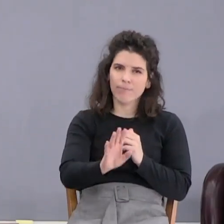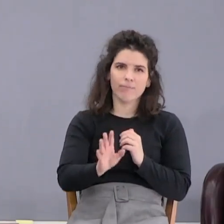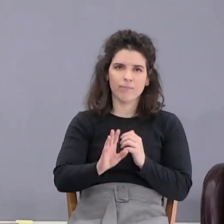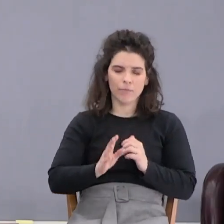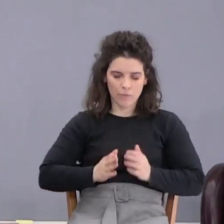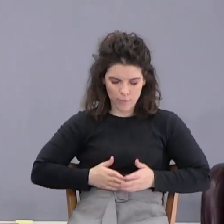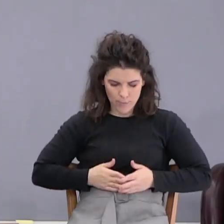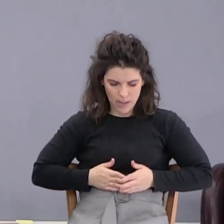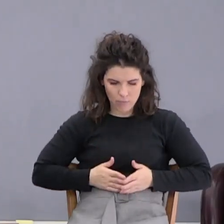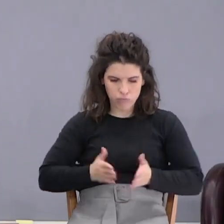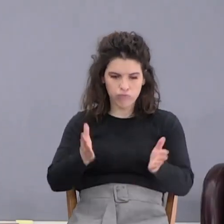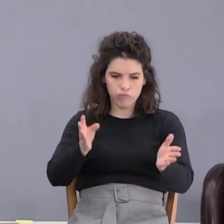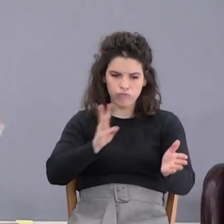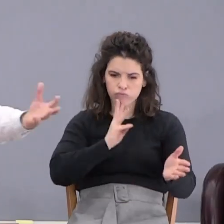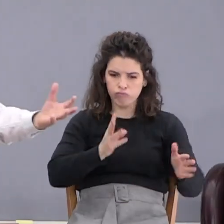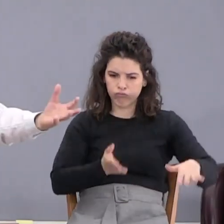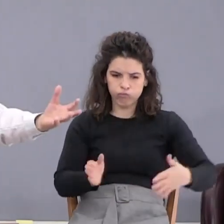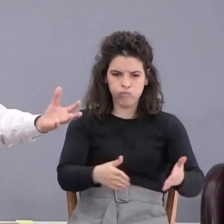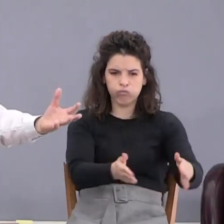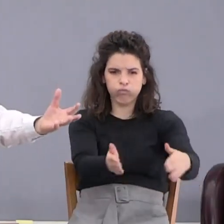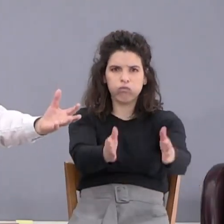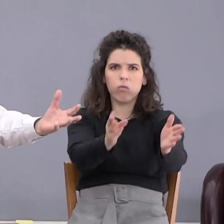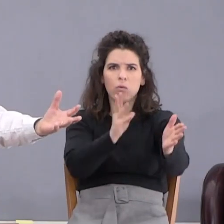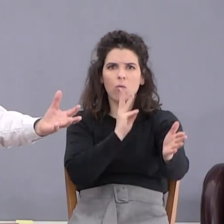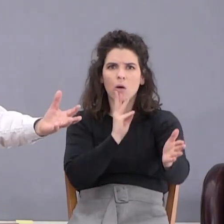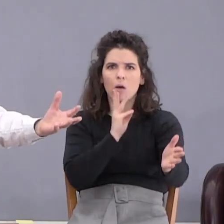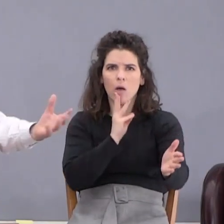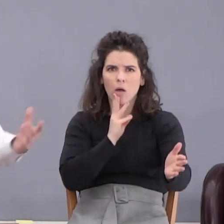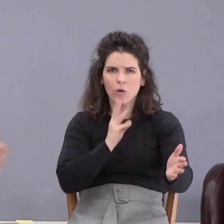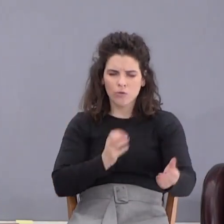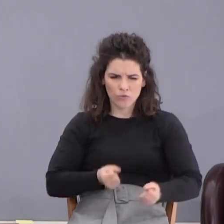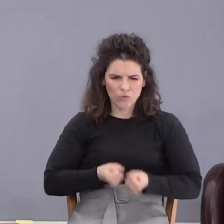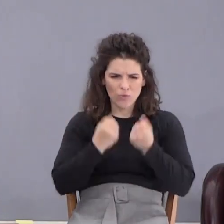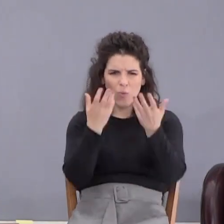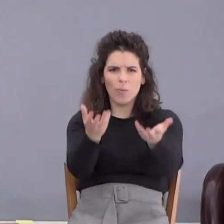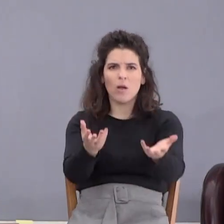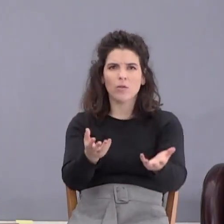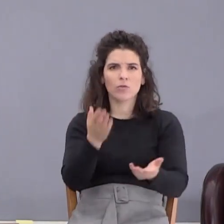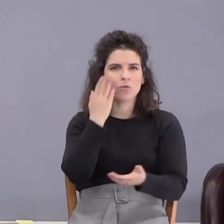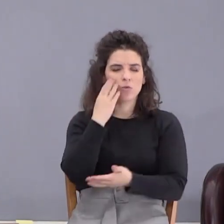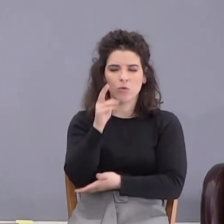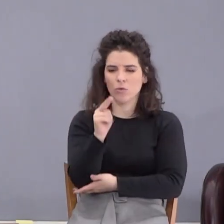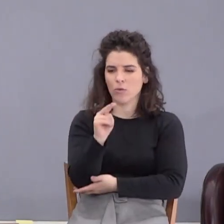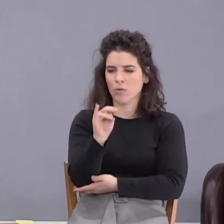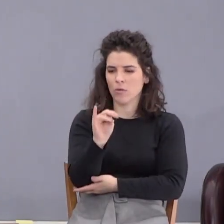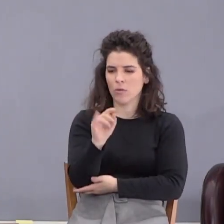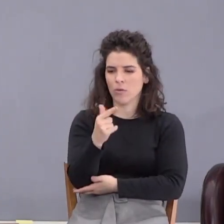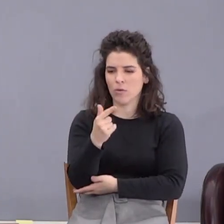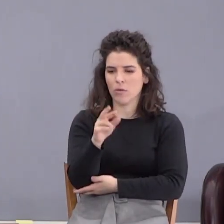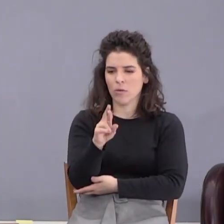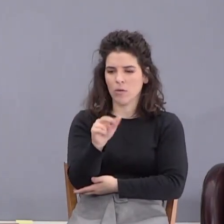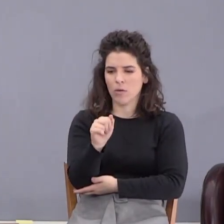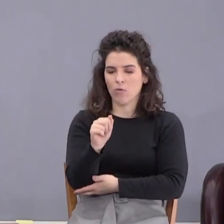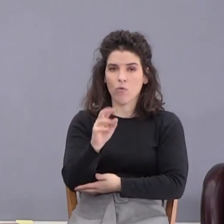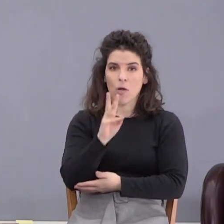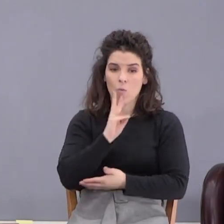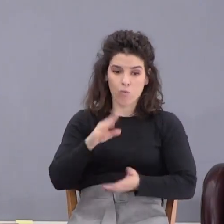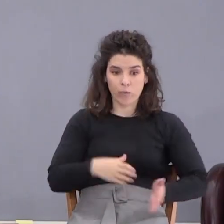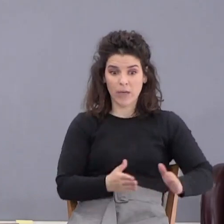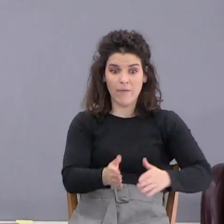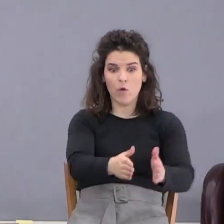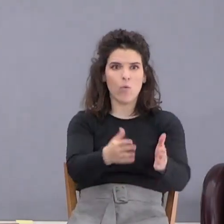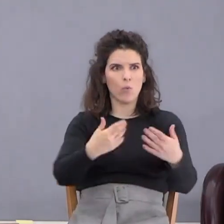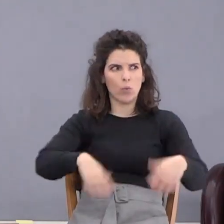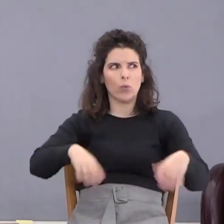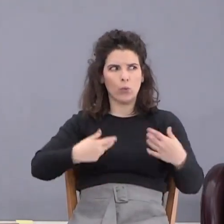shall flow rivers. The Niagara River? That is